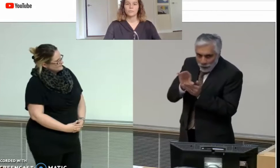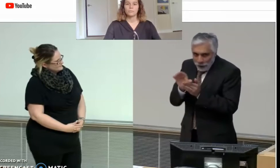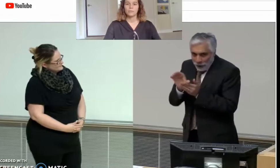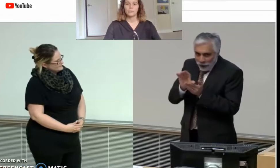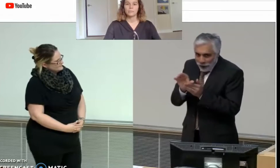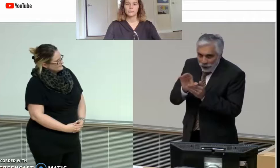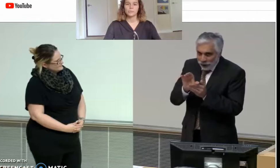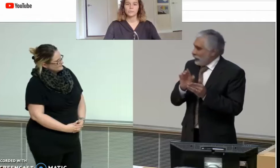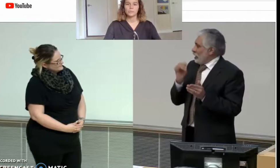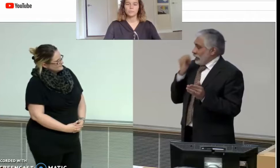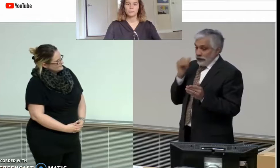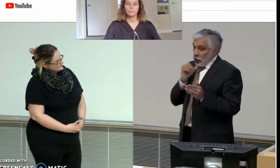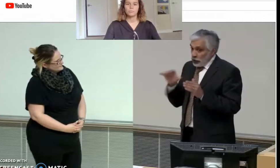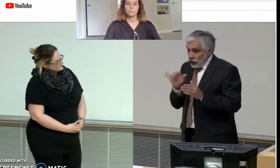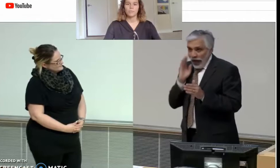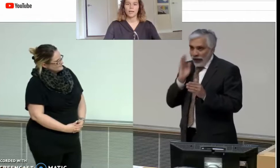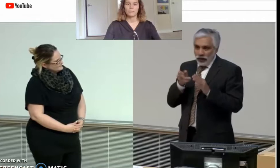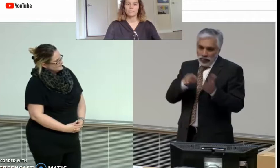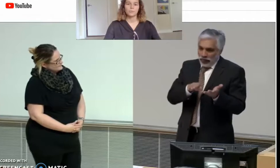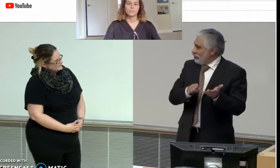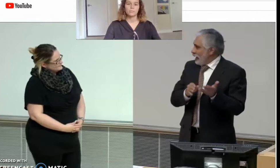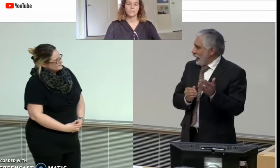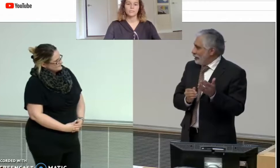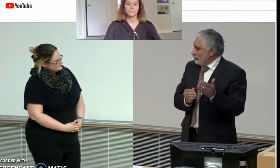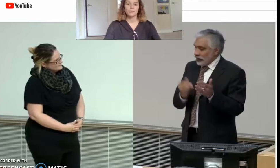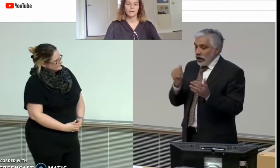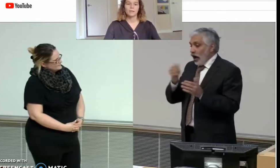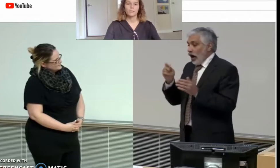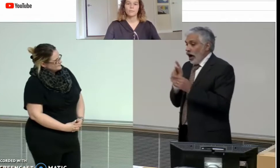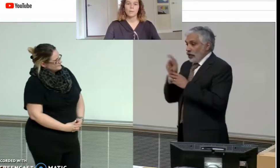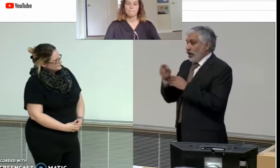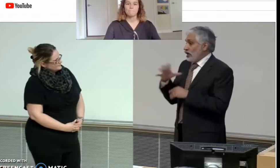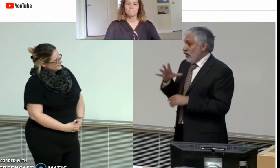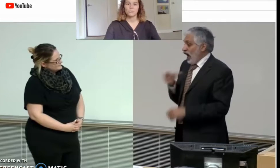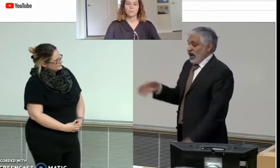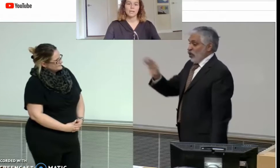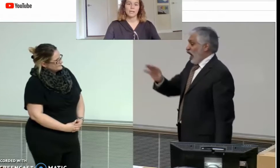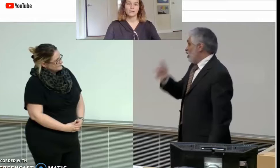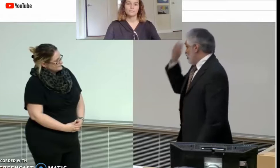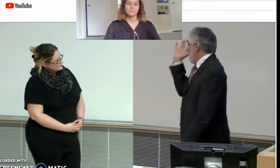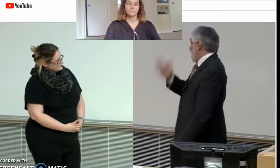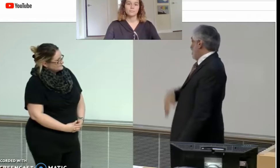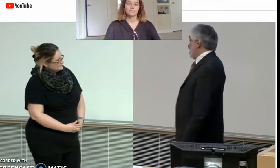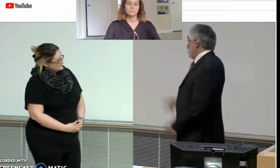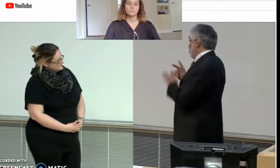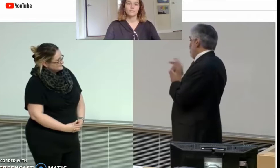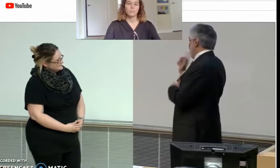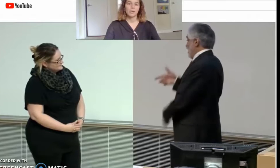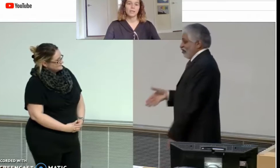You may be able to force someone to do something, or you may not. You